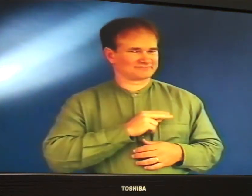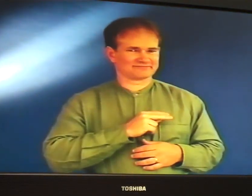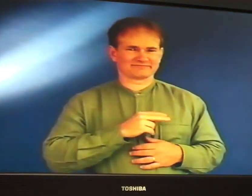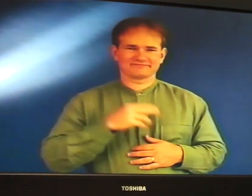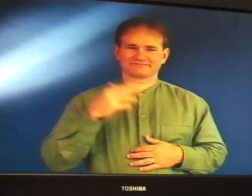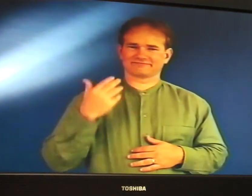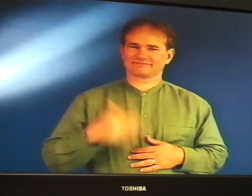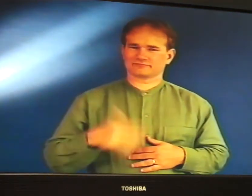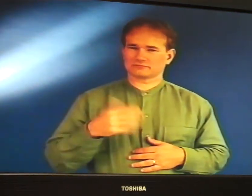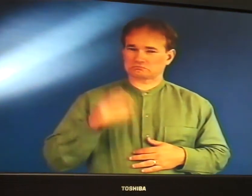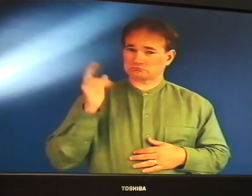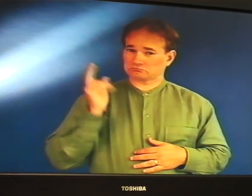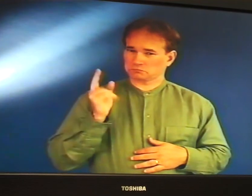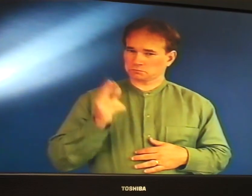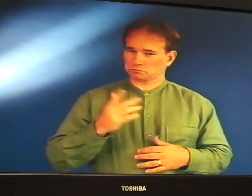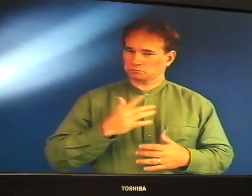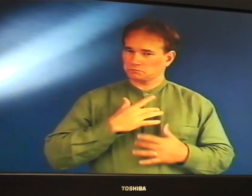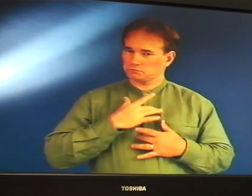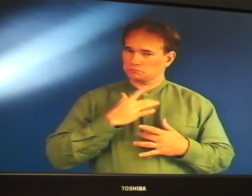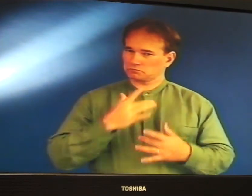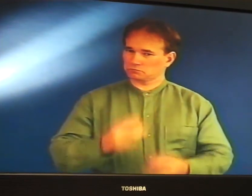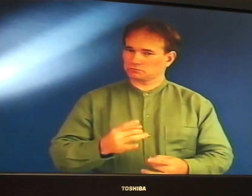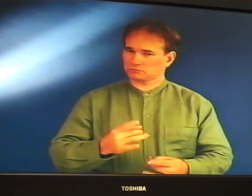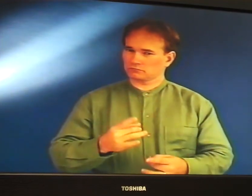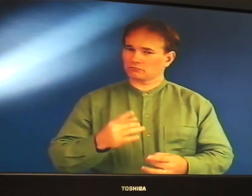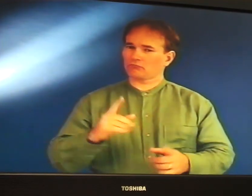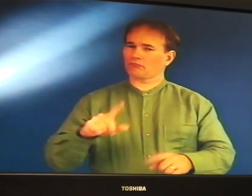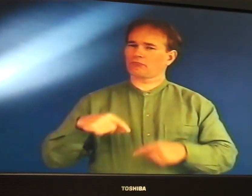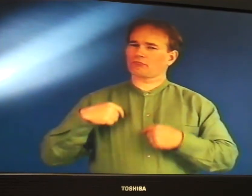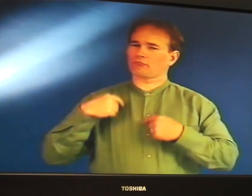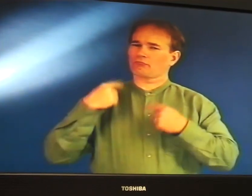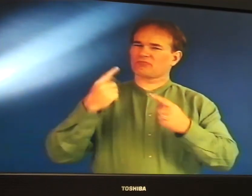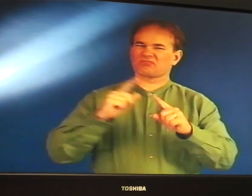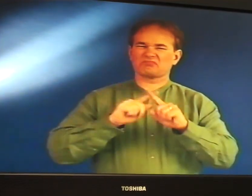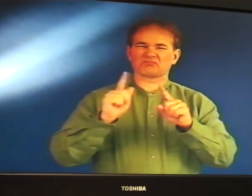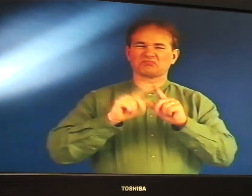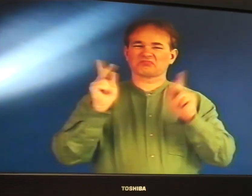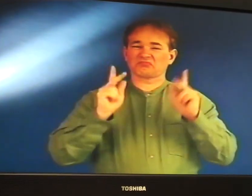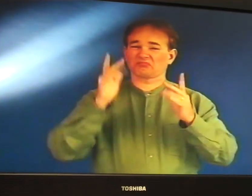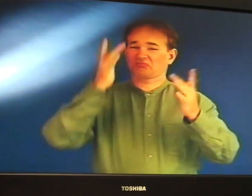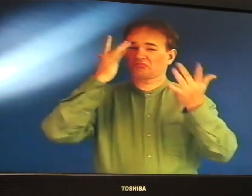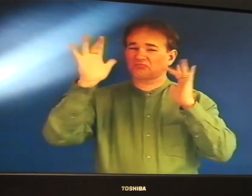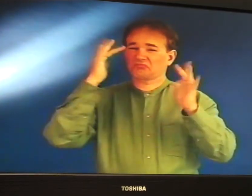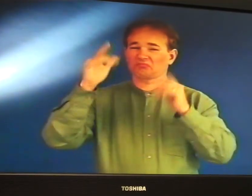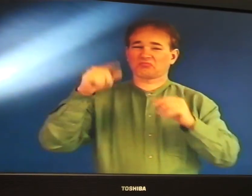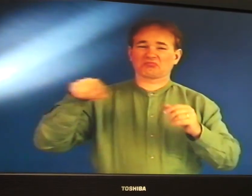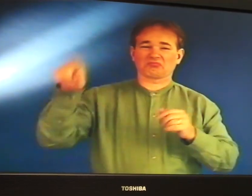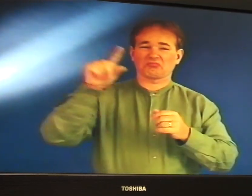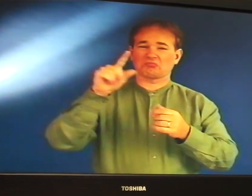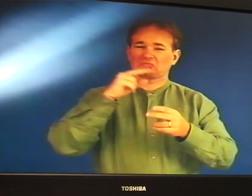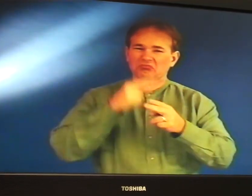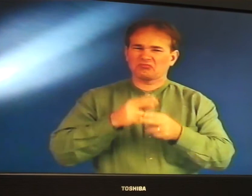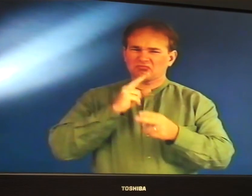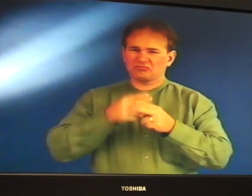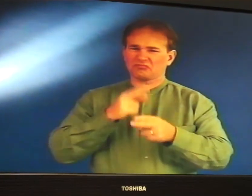Thank you, Nathan. Wow. This history is very interesting. Up until this point, different people were not